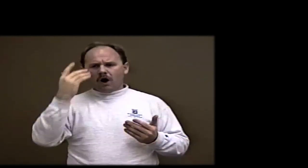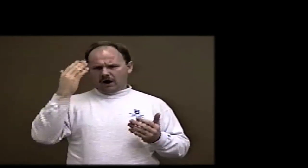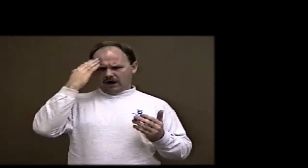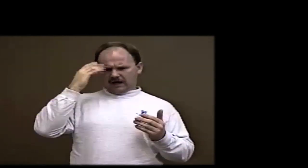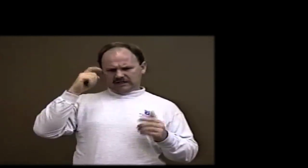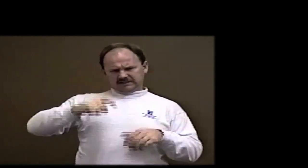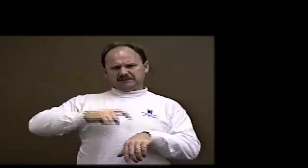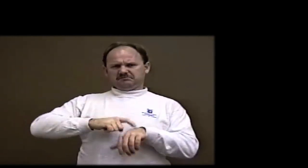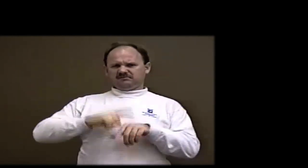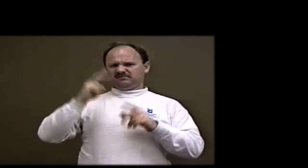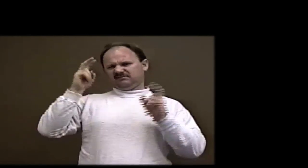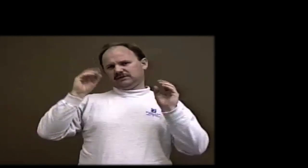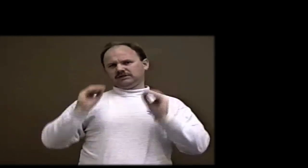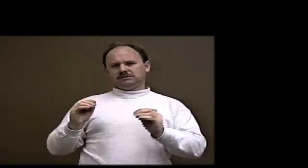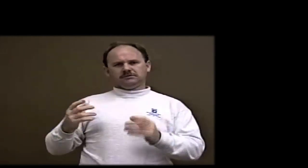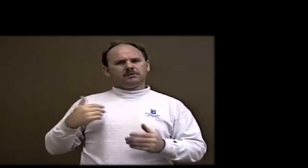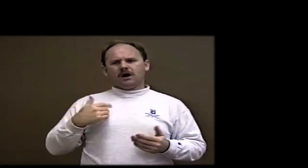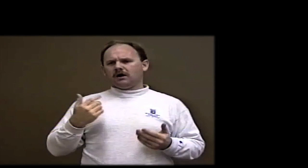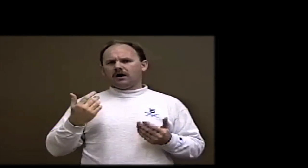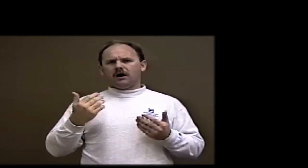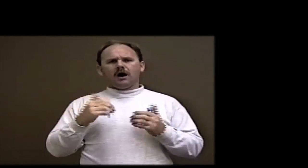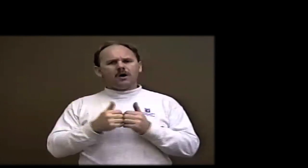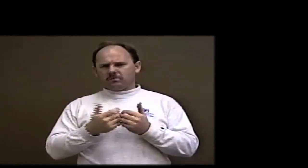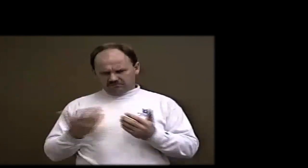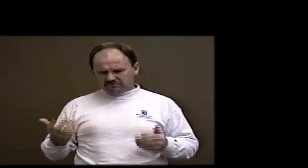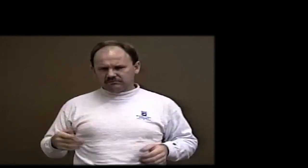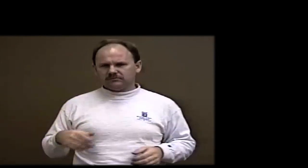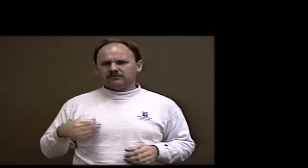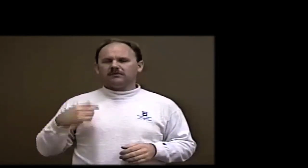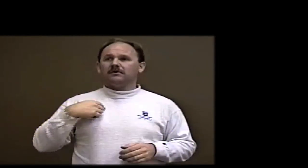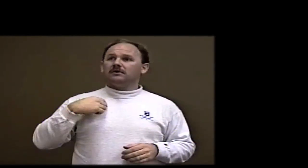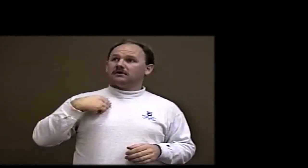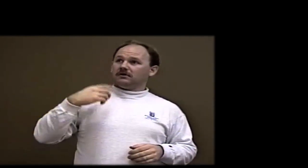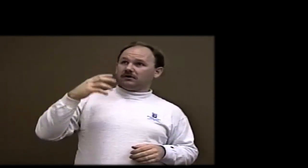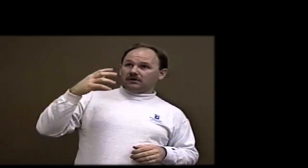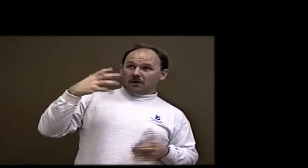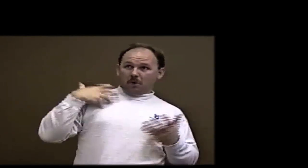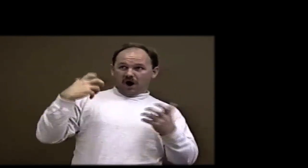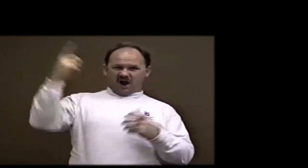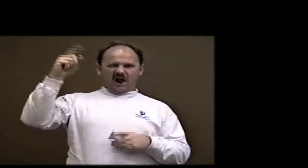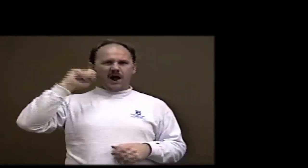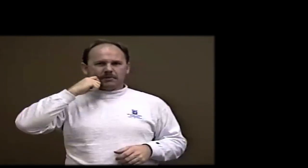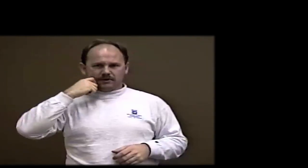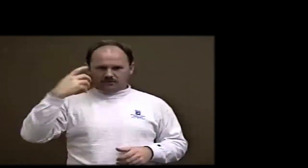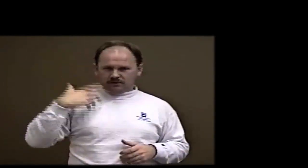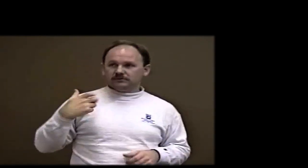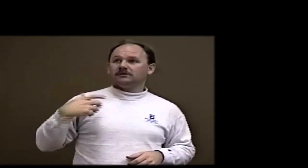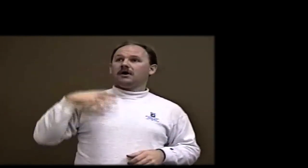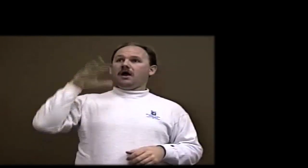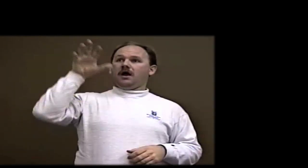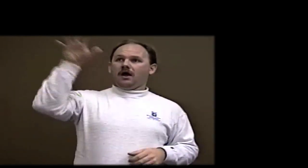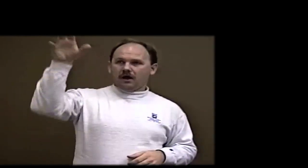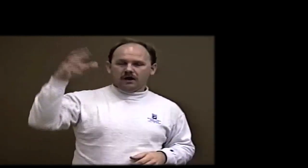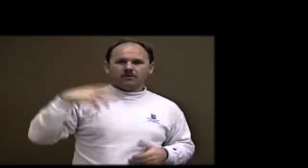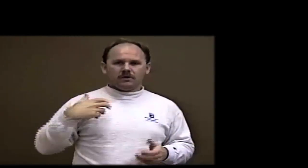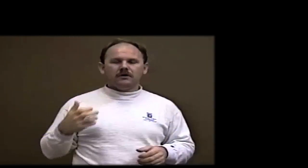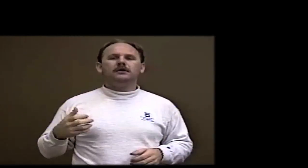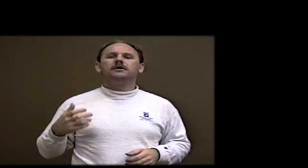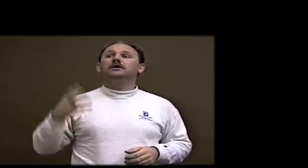Later, when visiting my aunt, she decided to teach me another language. I remember wanting an apple and pointing to it. My aunt would respond